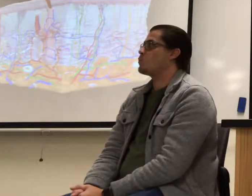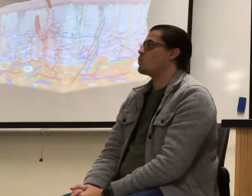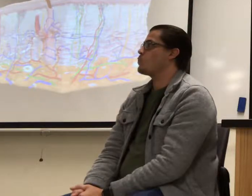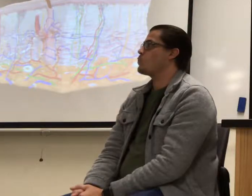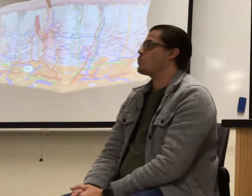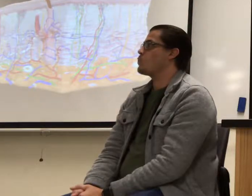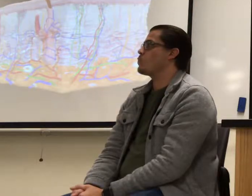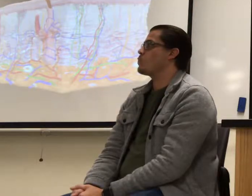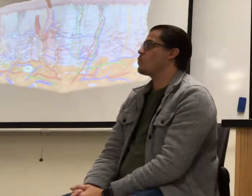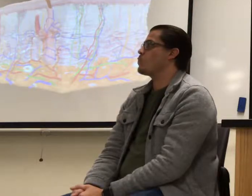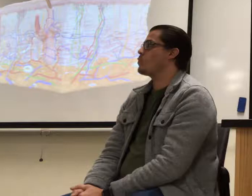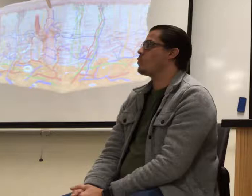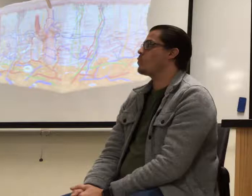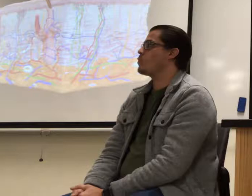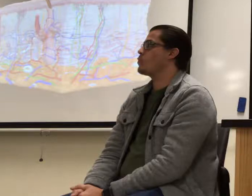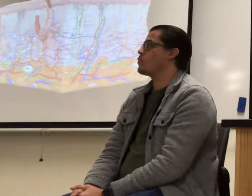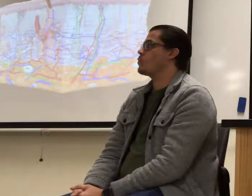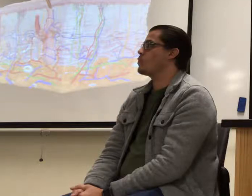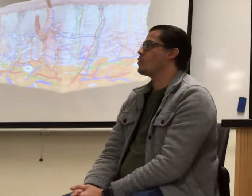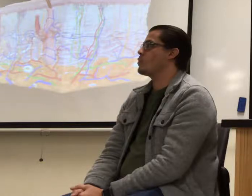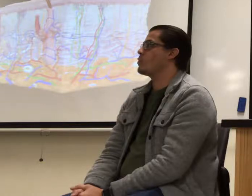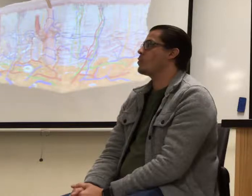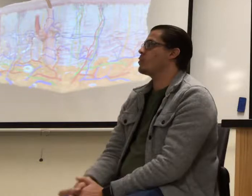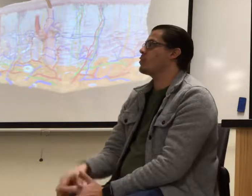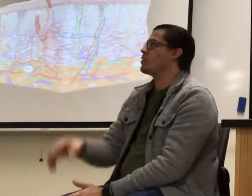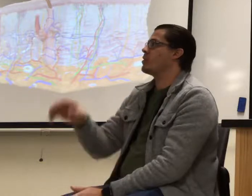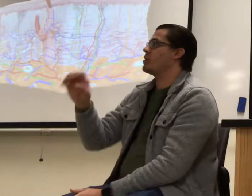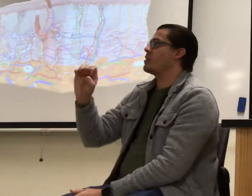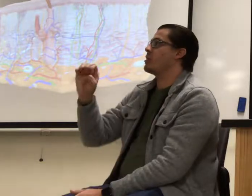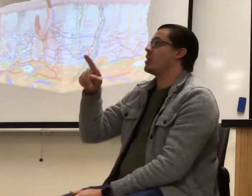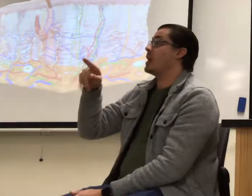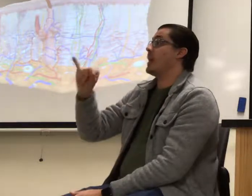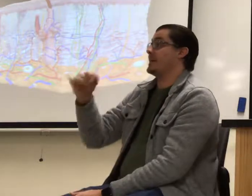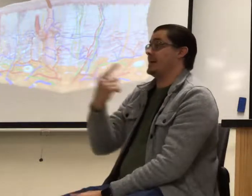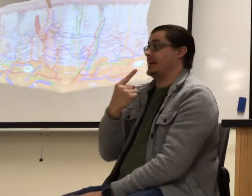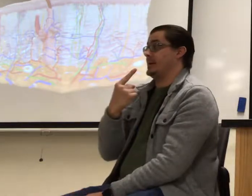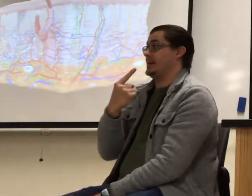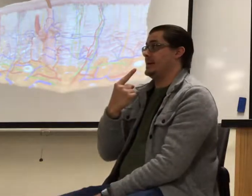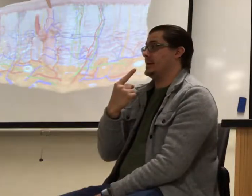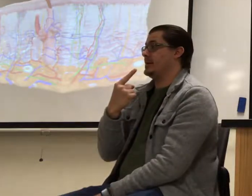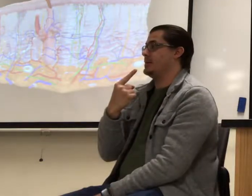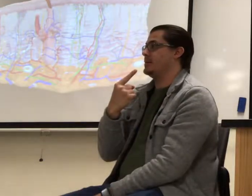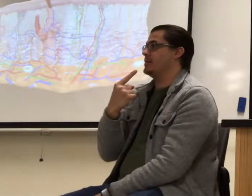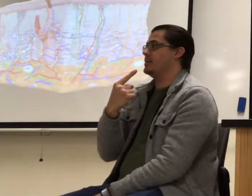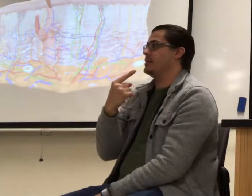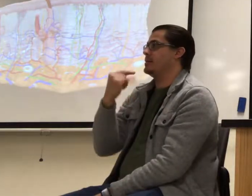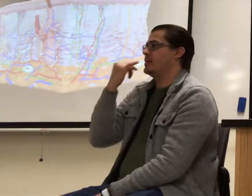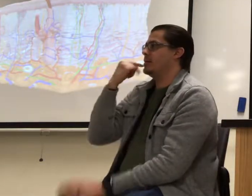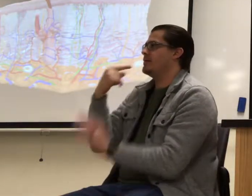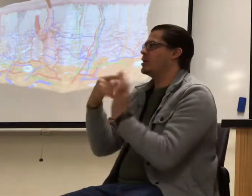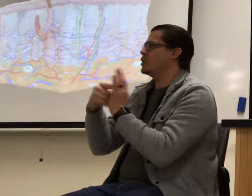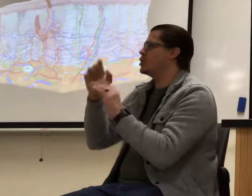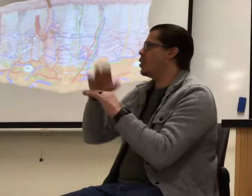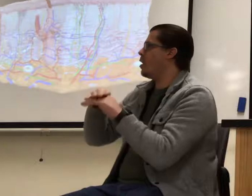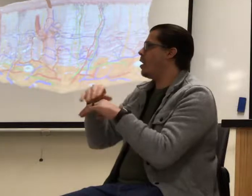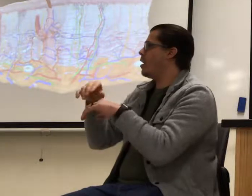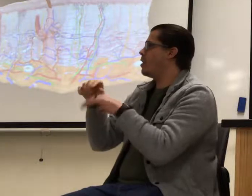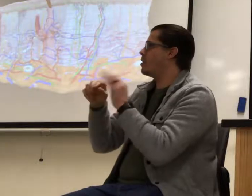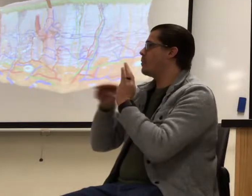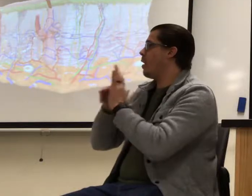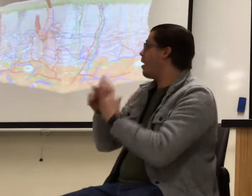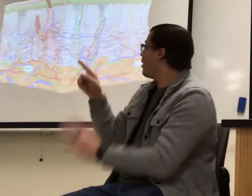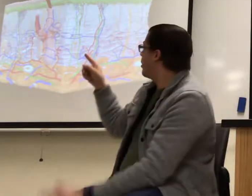Epidermis, our stratified keratinizing stratified squamous epithelium. If I highlight it on the model,